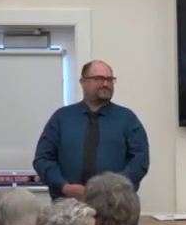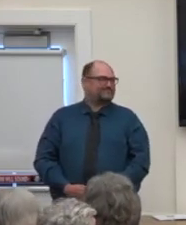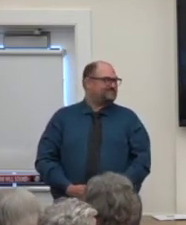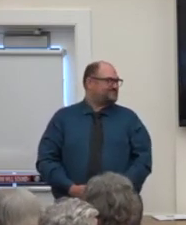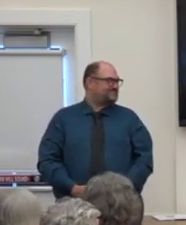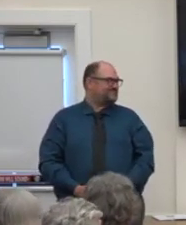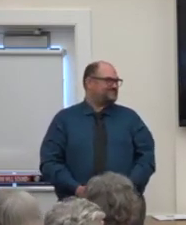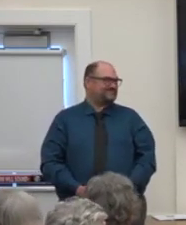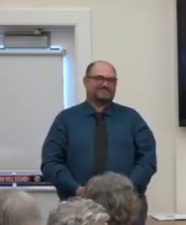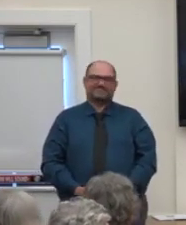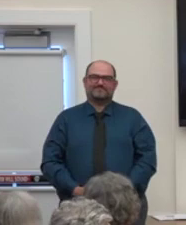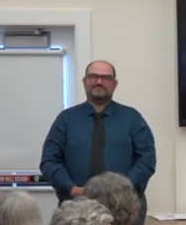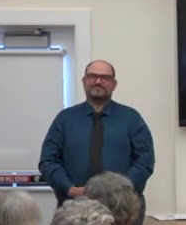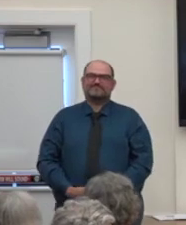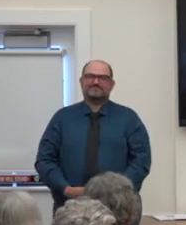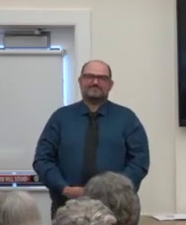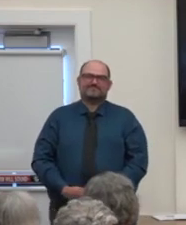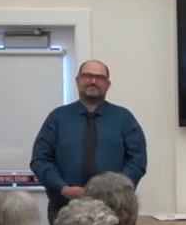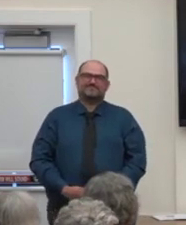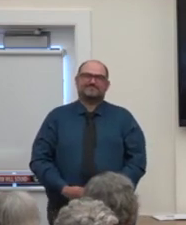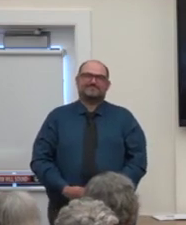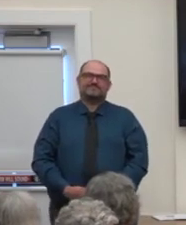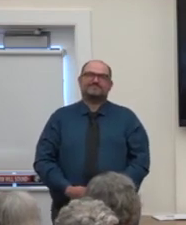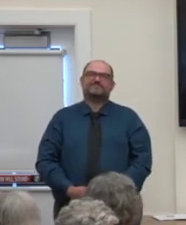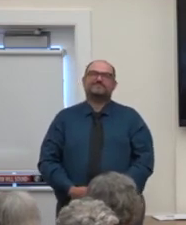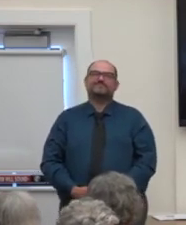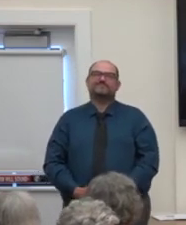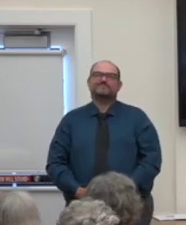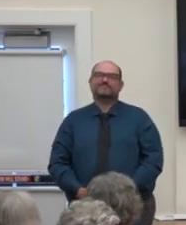So, the same person